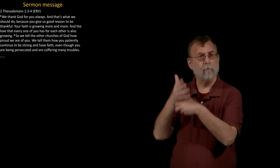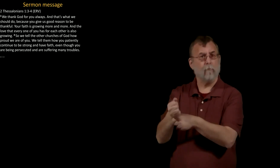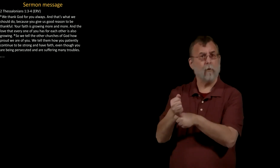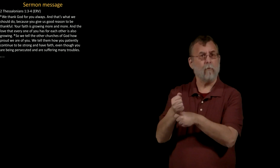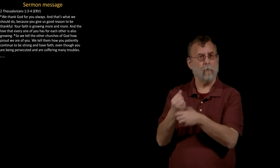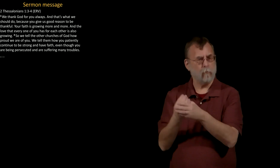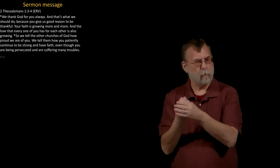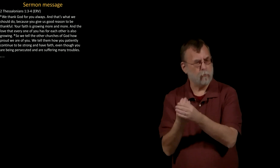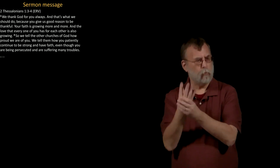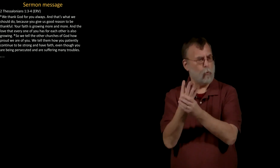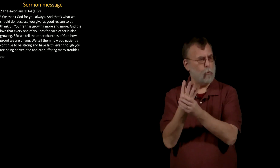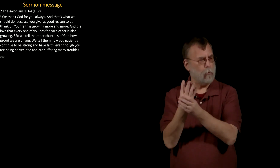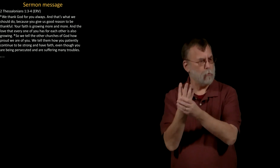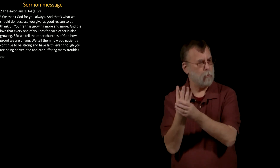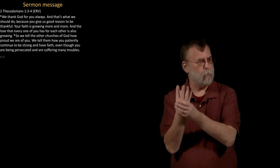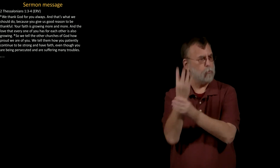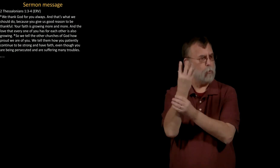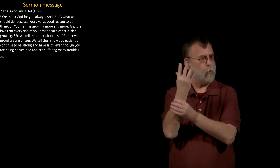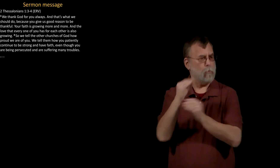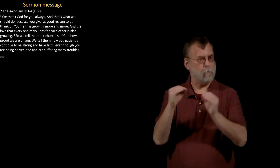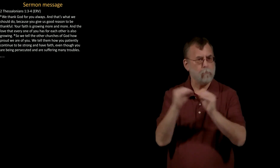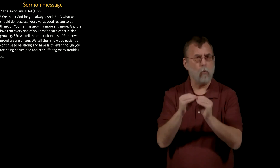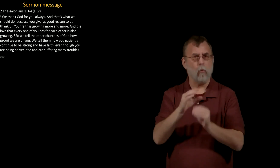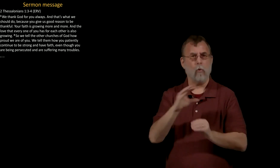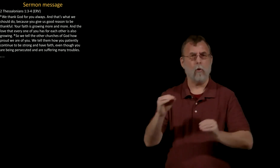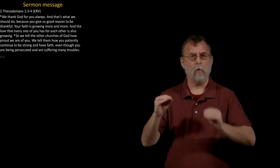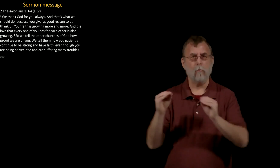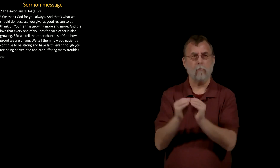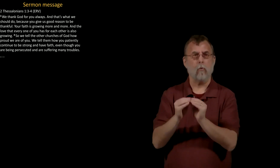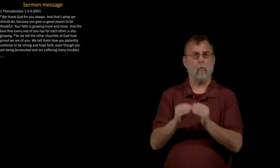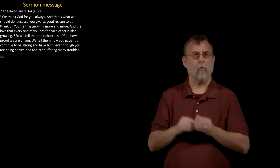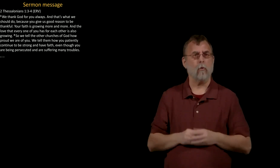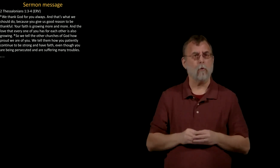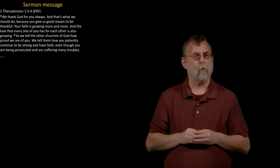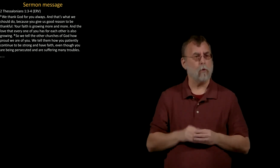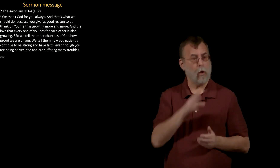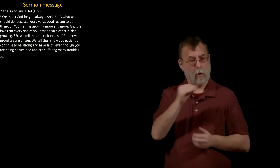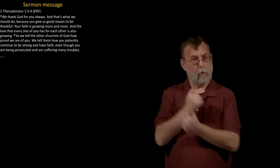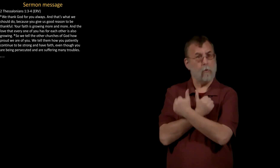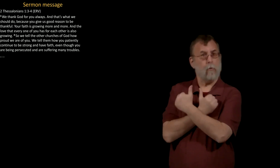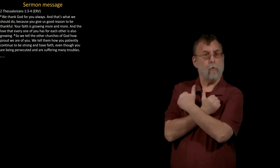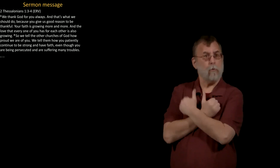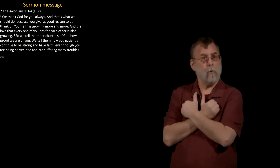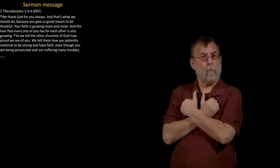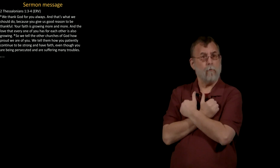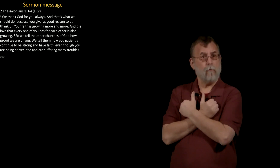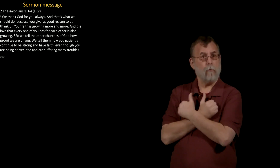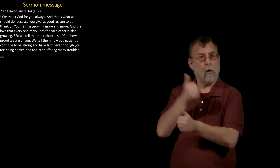Your faith is growing more and more. And the